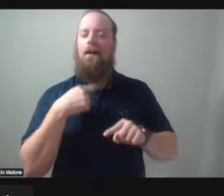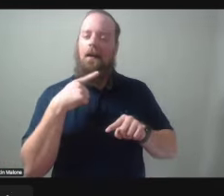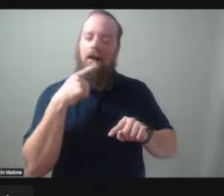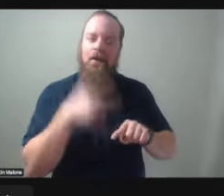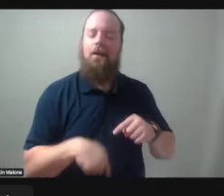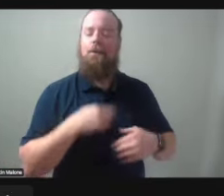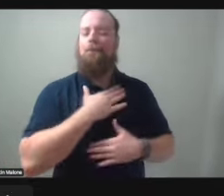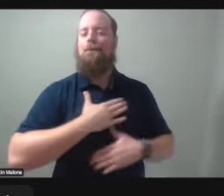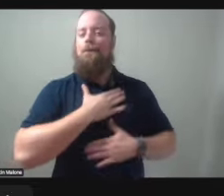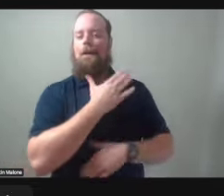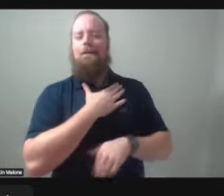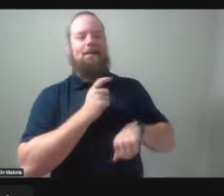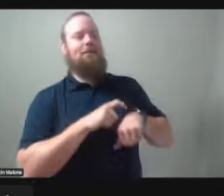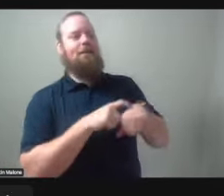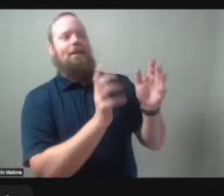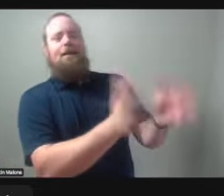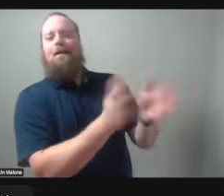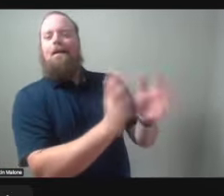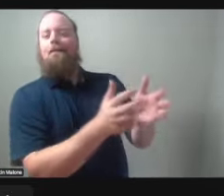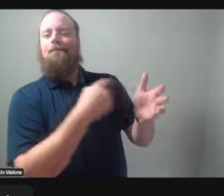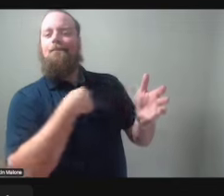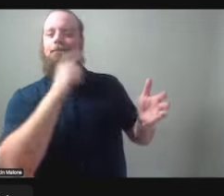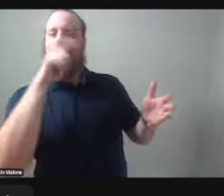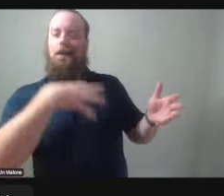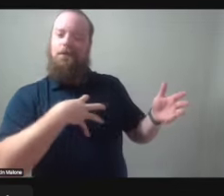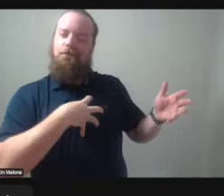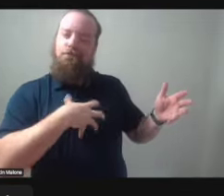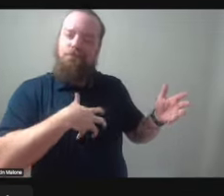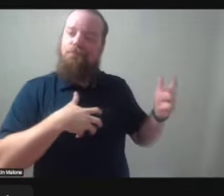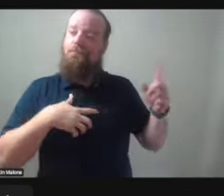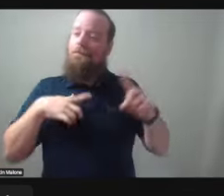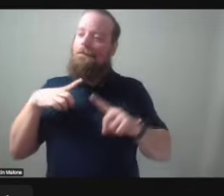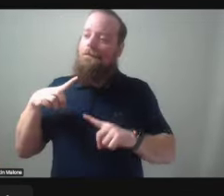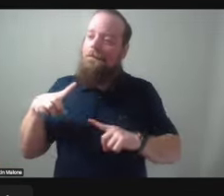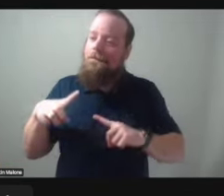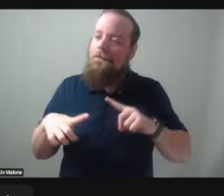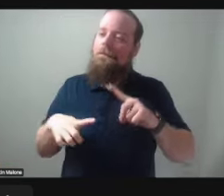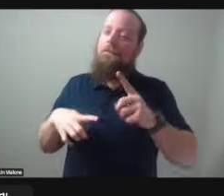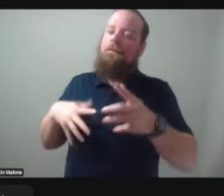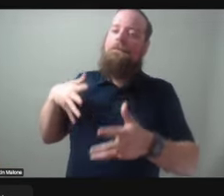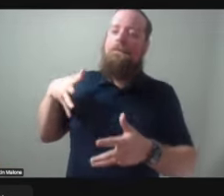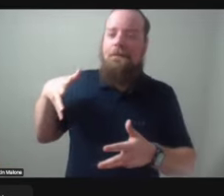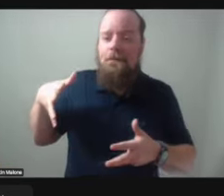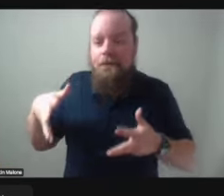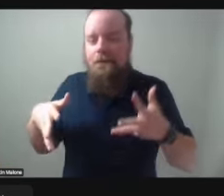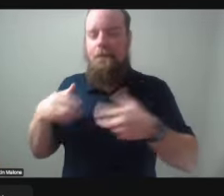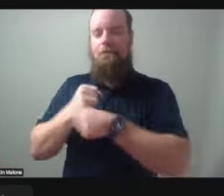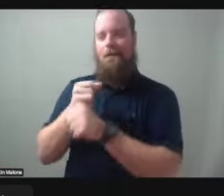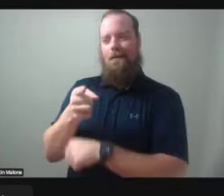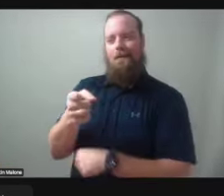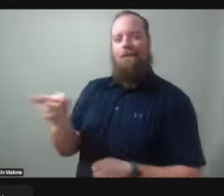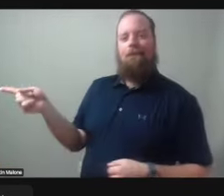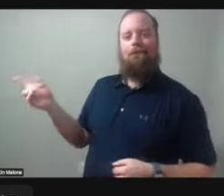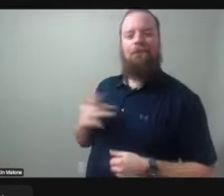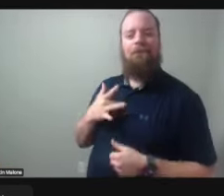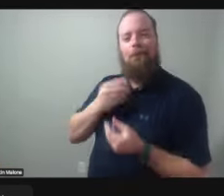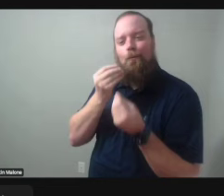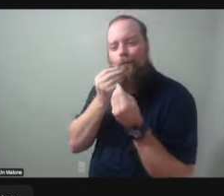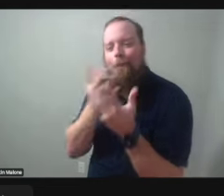uh, cultural connection needs to now be the role of the teacher and slow down